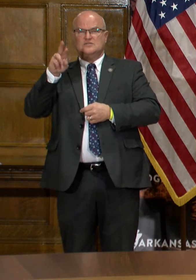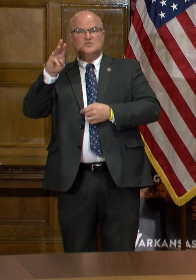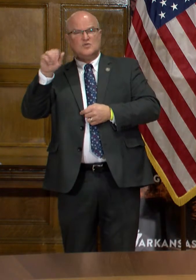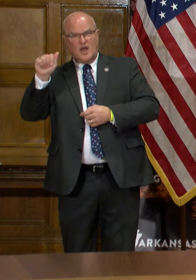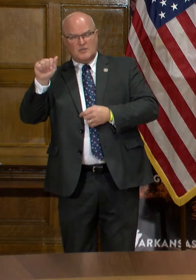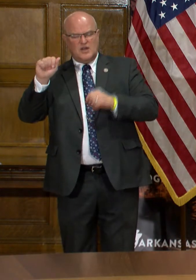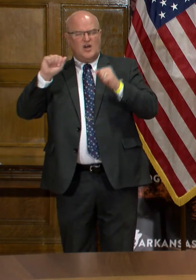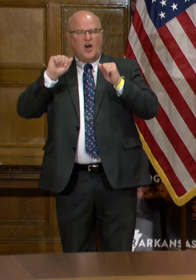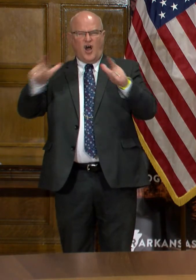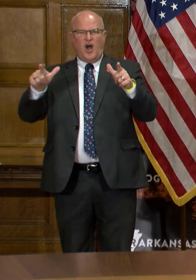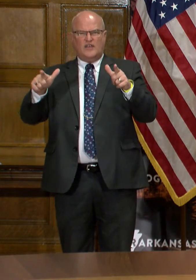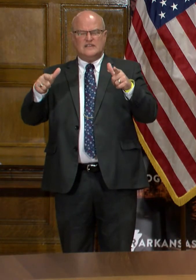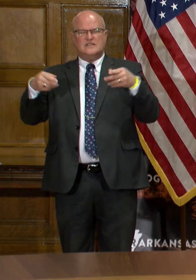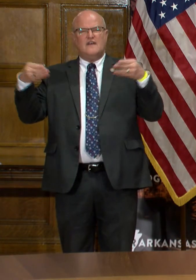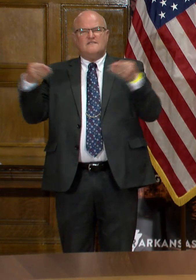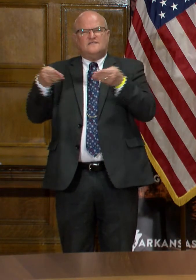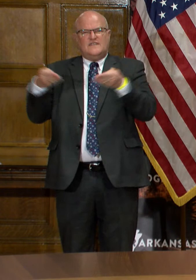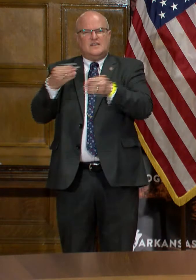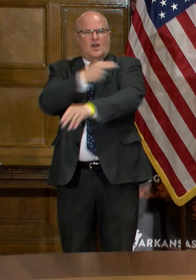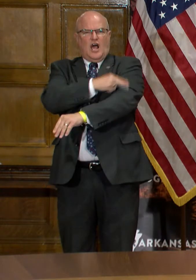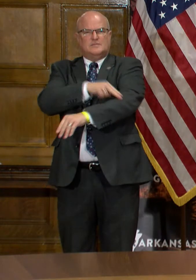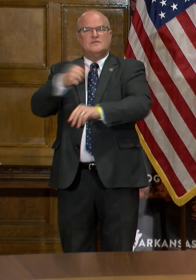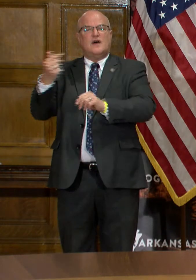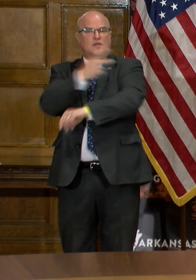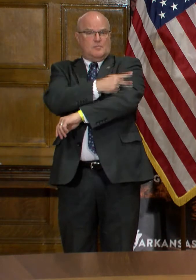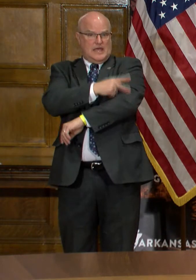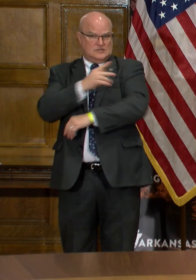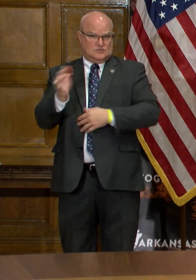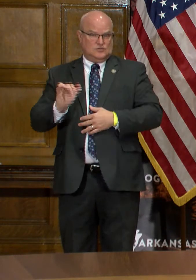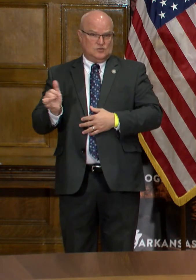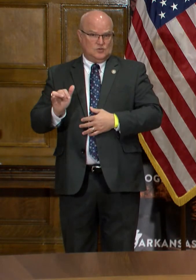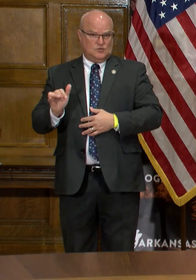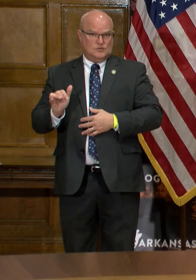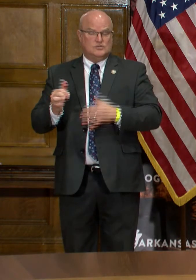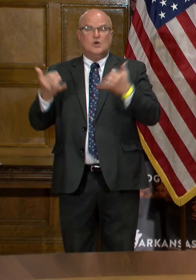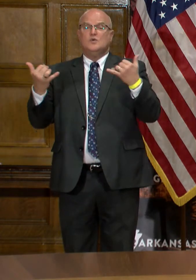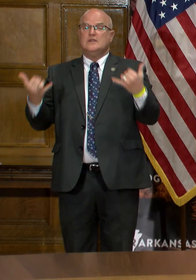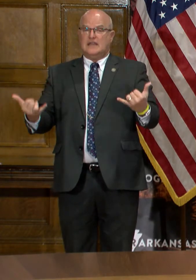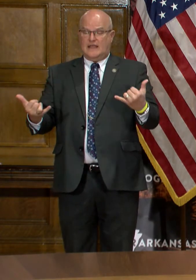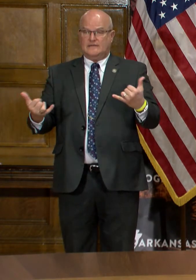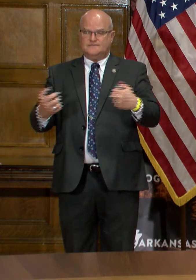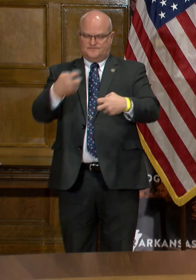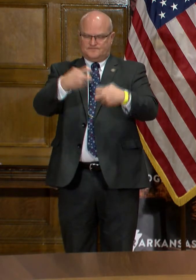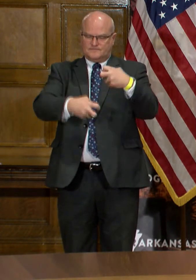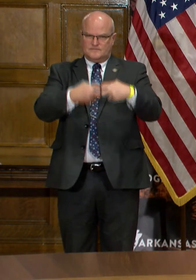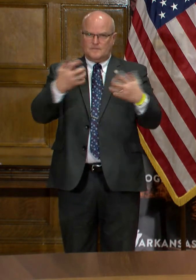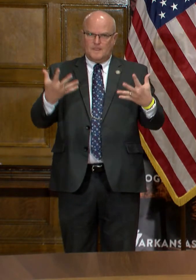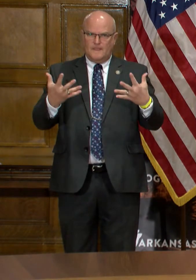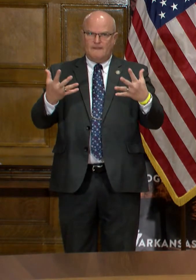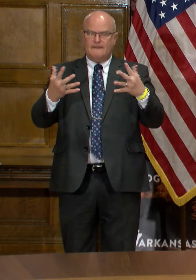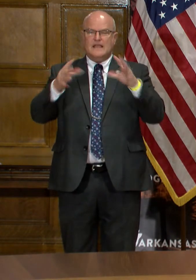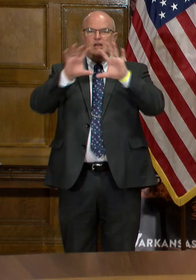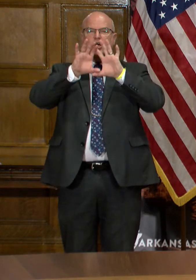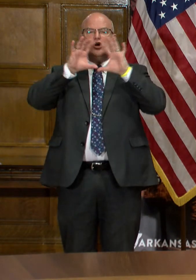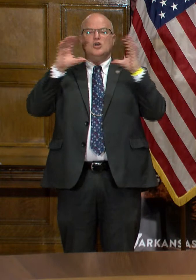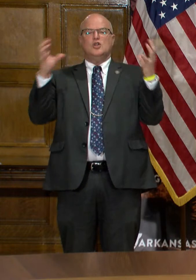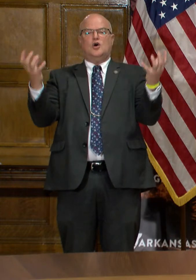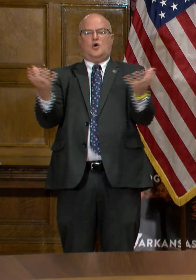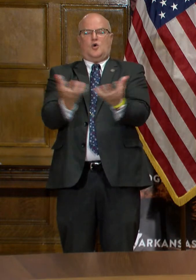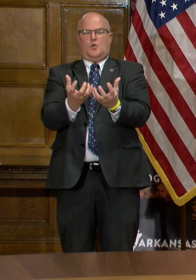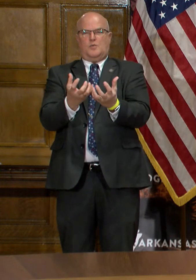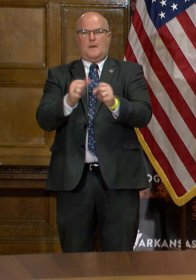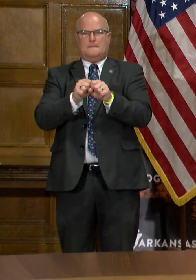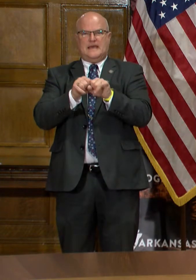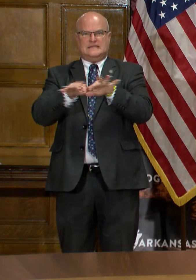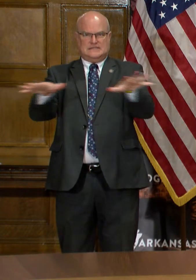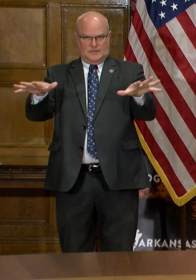these tend to be feeder hospitals for other patients. So the problem is that this is a global pandemic. It